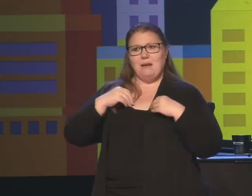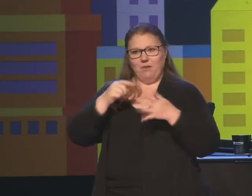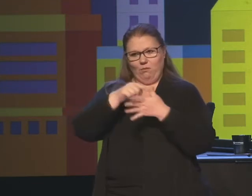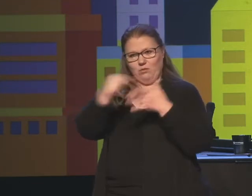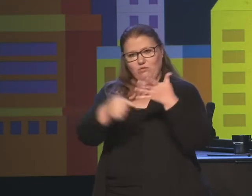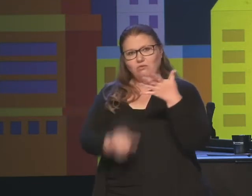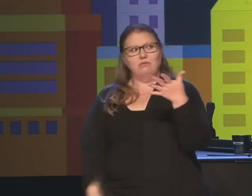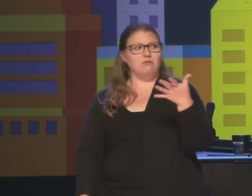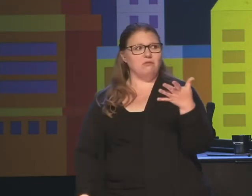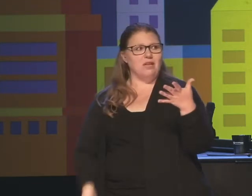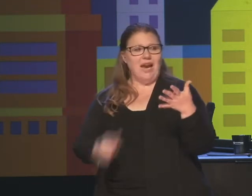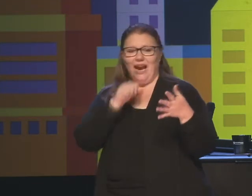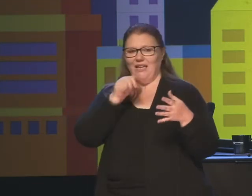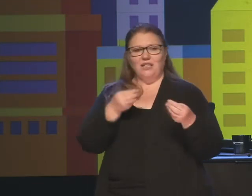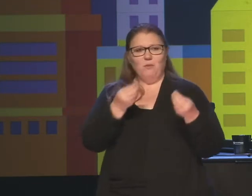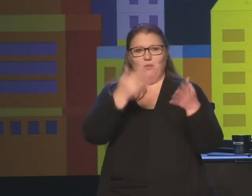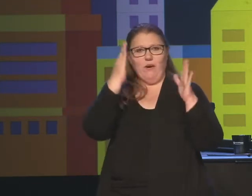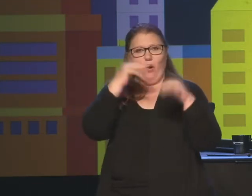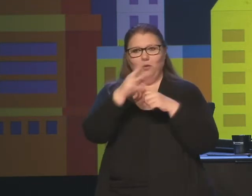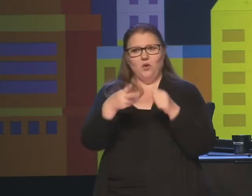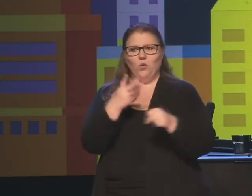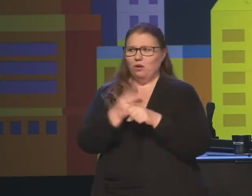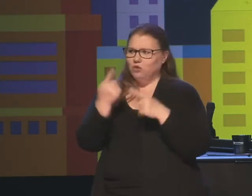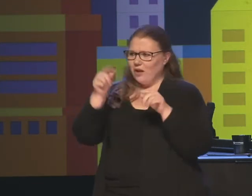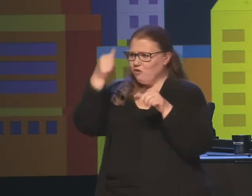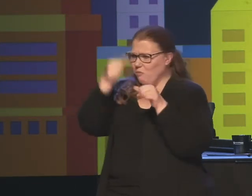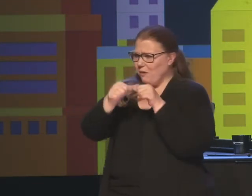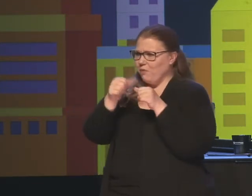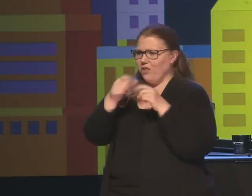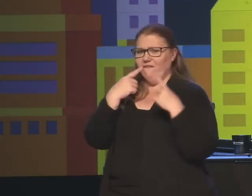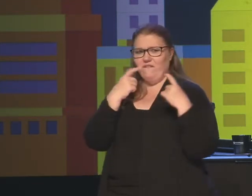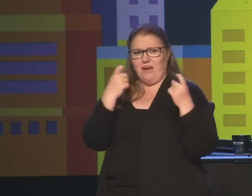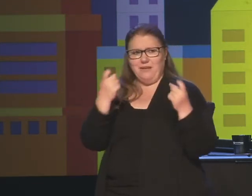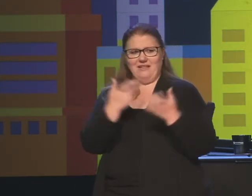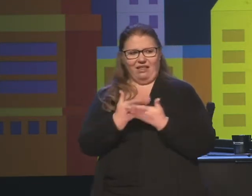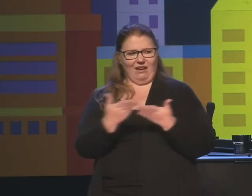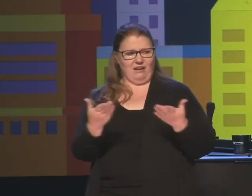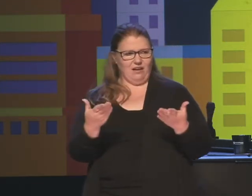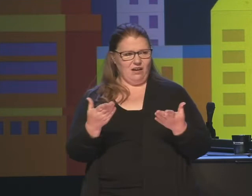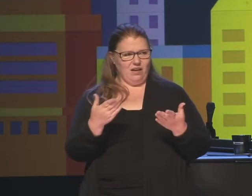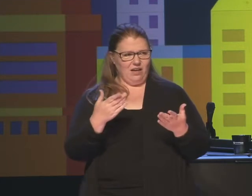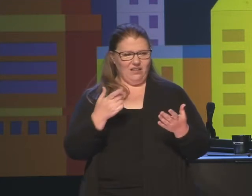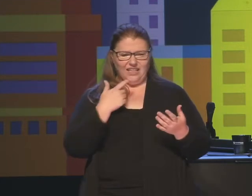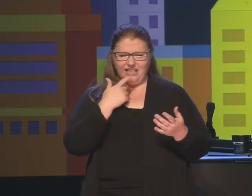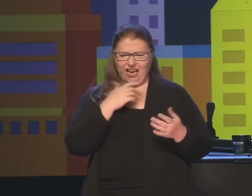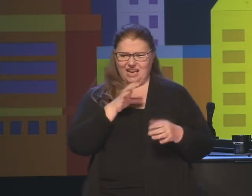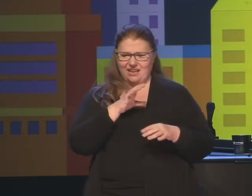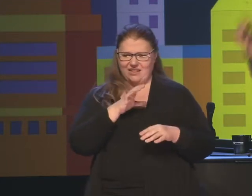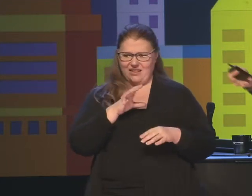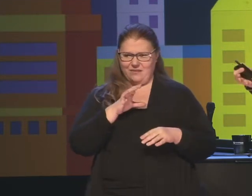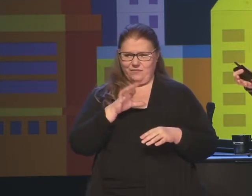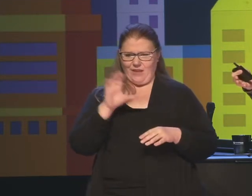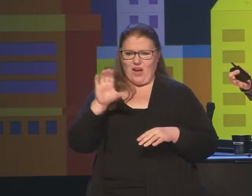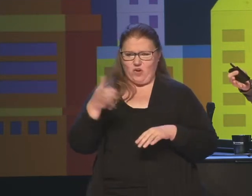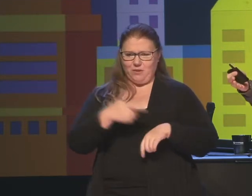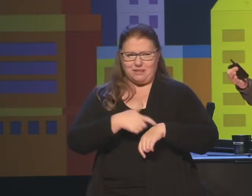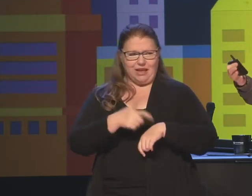Like, I'm just trying to remember that really famous thing that said at Christmas time, oh yeah, peace on